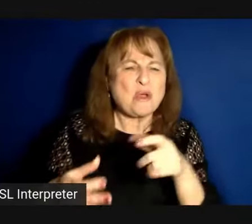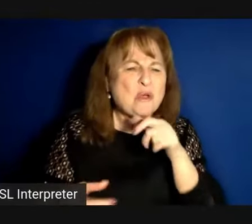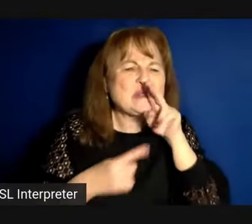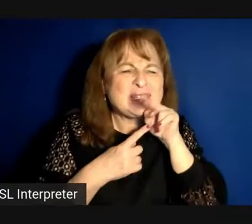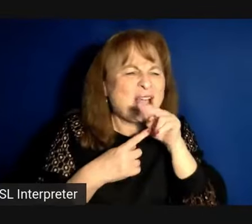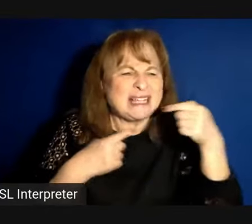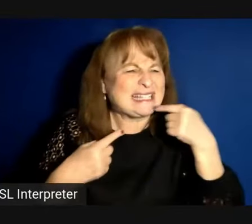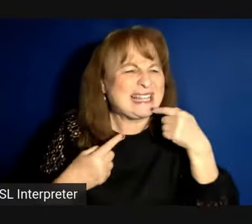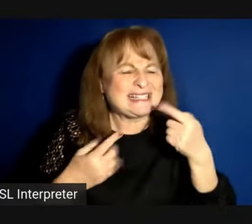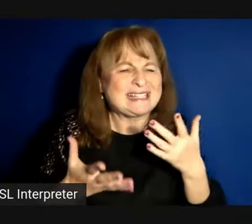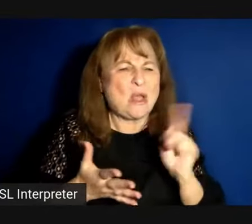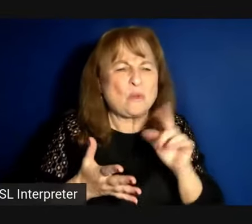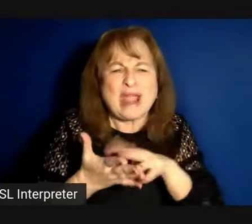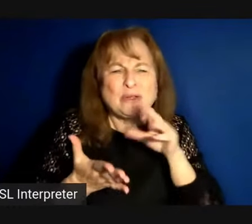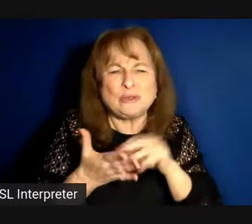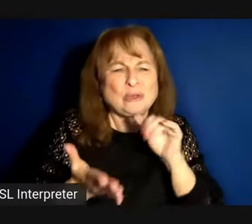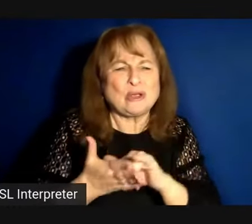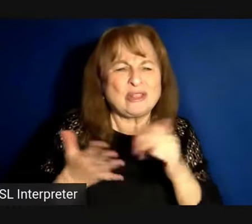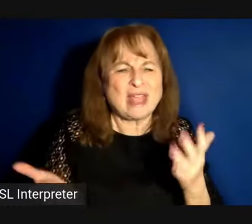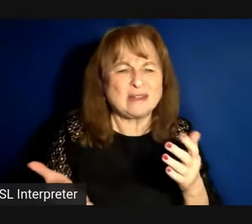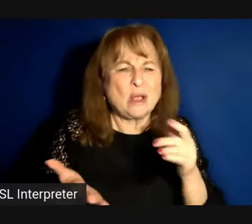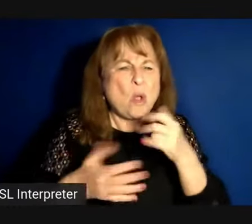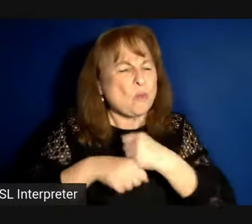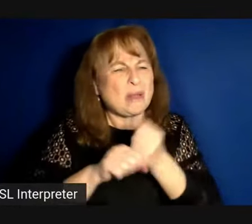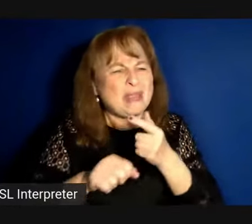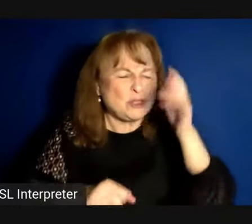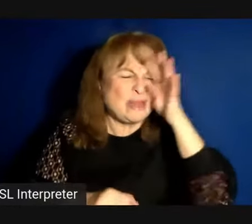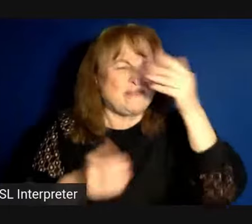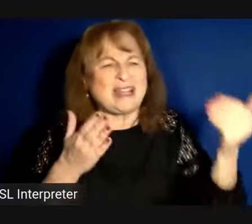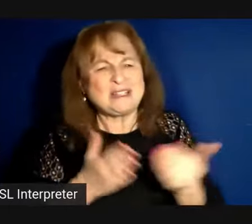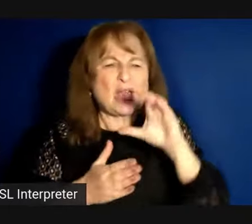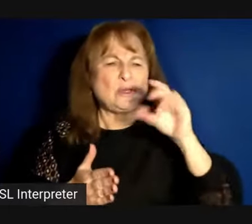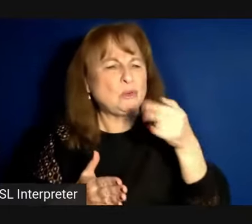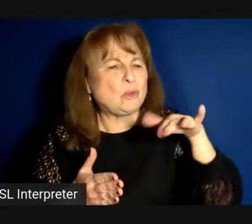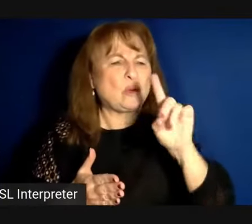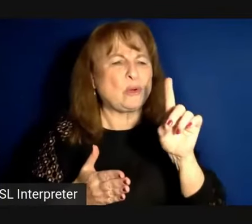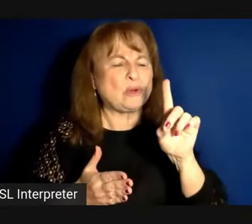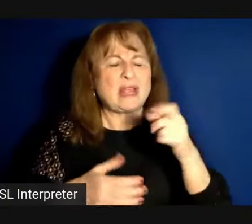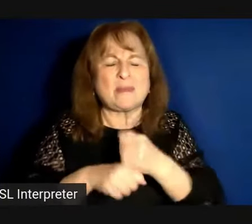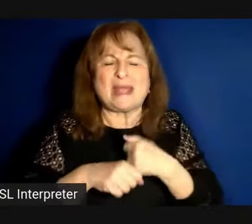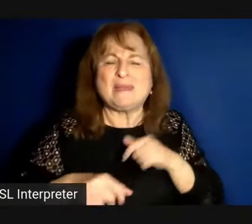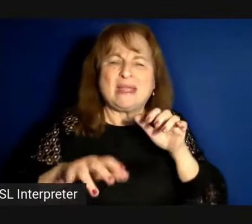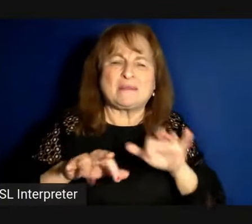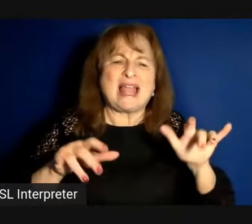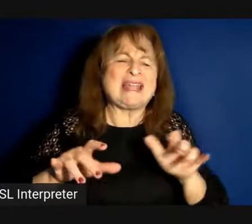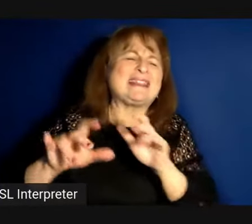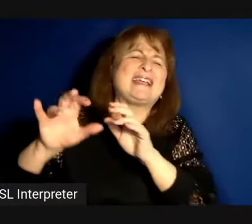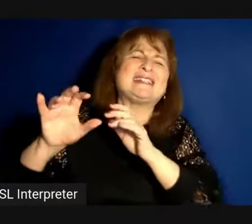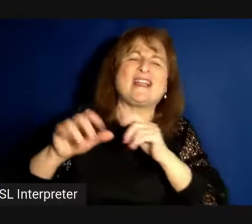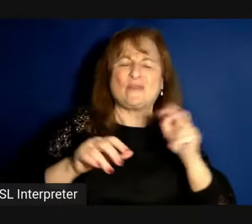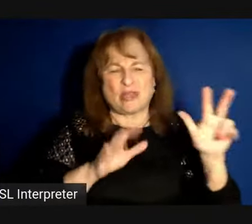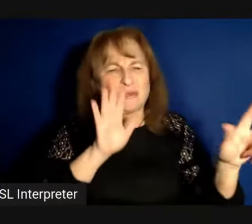is this and where did you learn it what made you invent a new chord and made me play it like a siren for a three